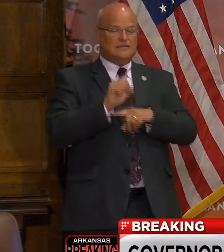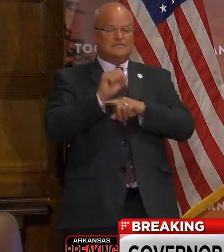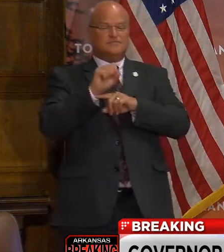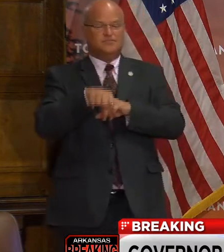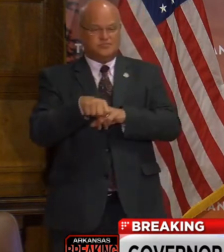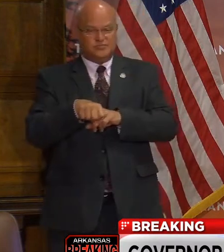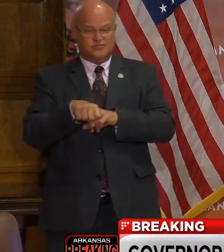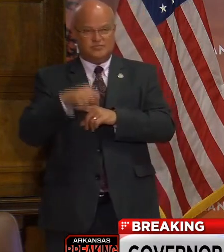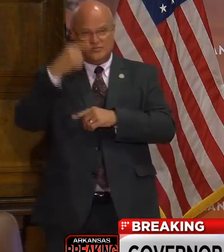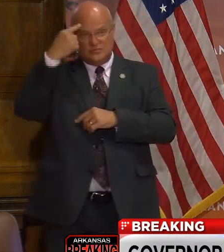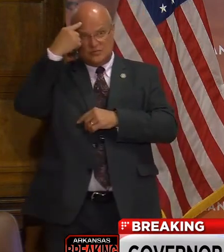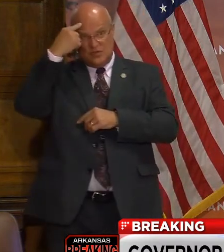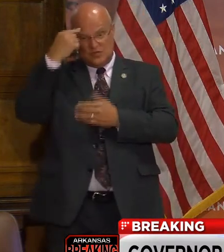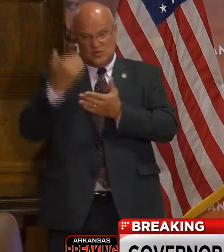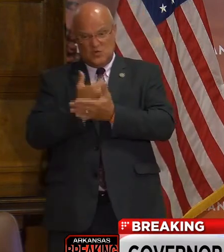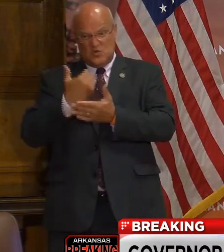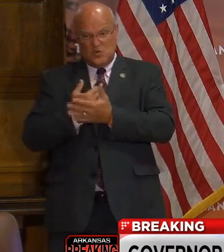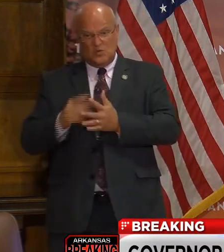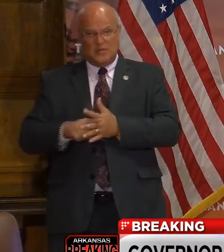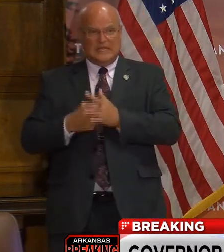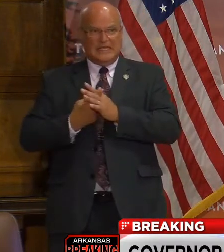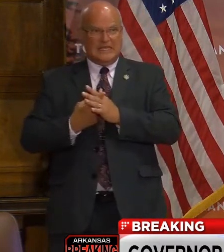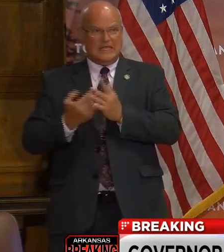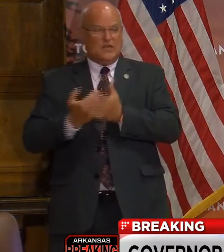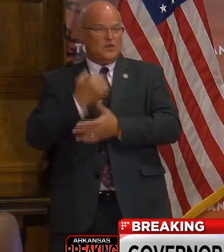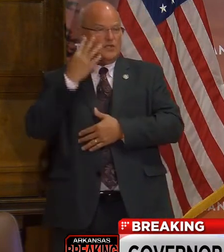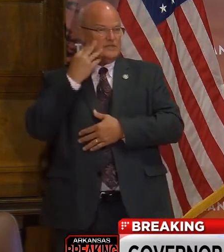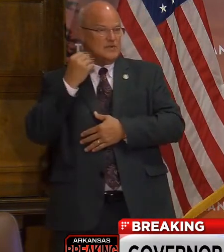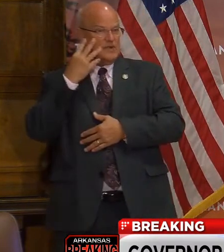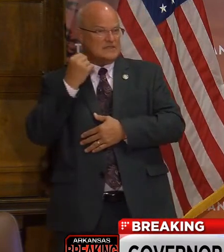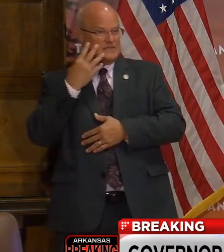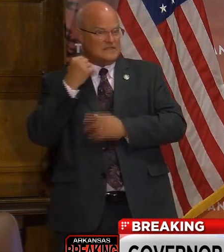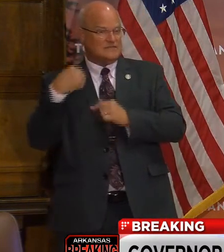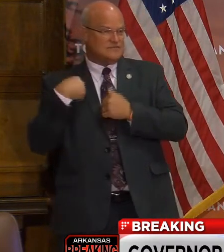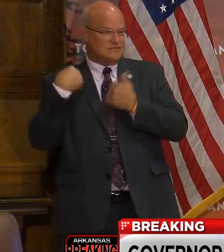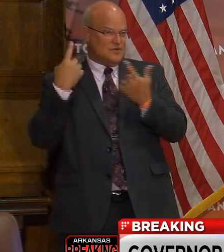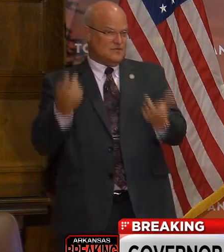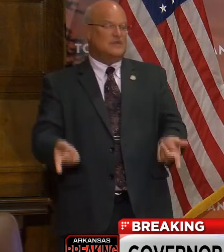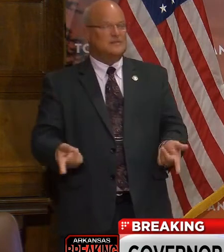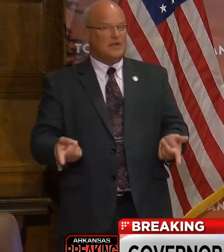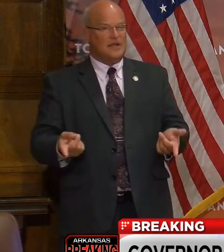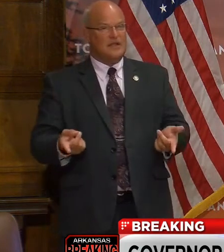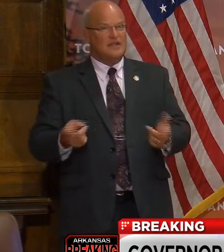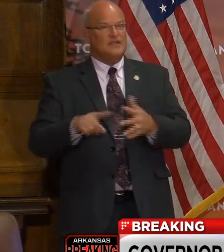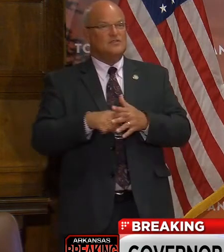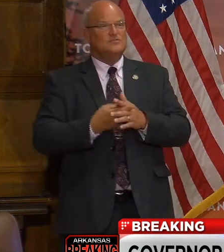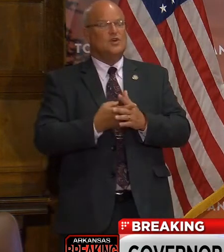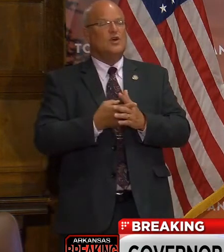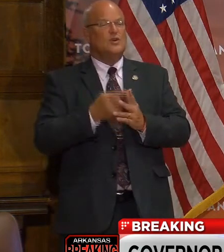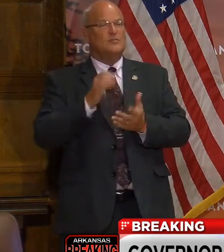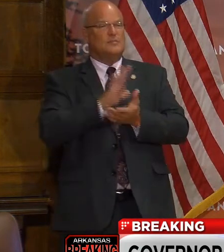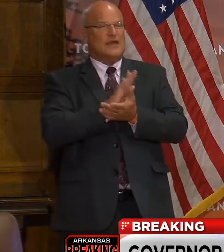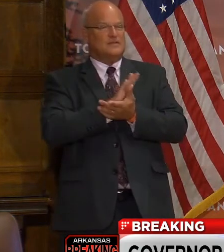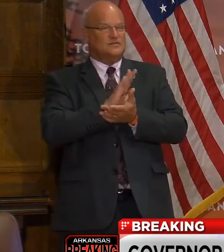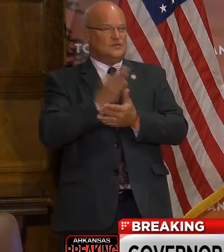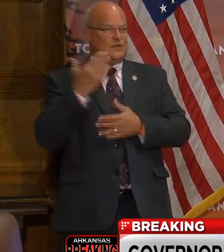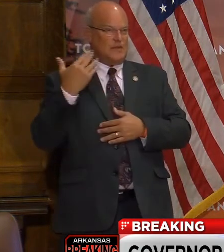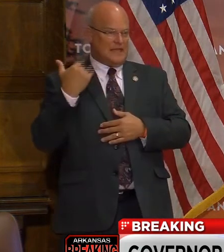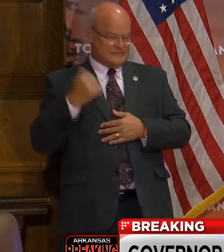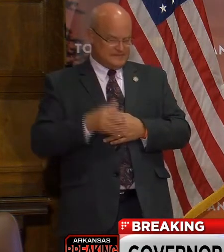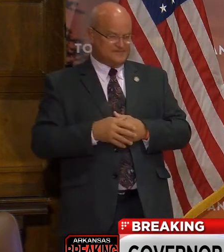the new beginnings and the new goals and the new experiences that have always been part of our start going back to school in the